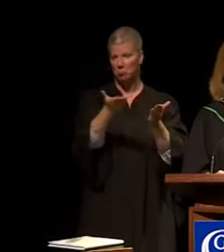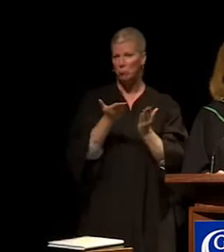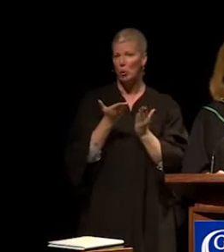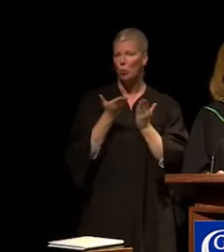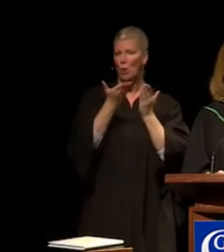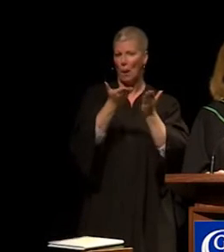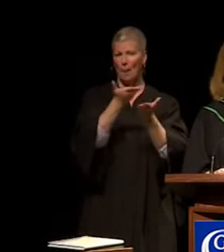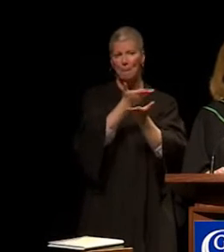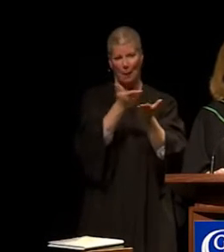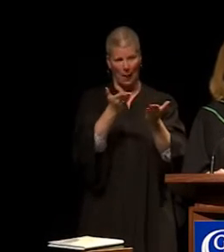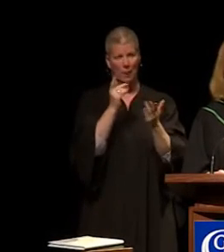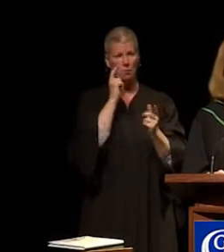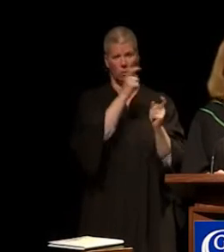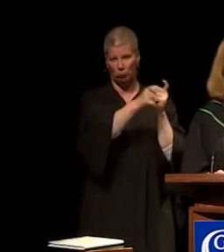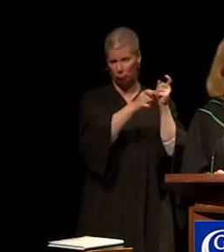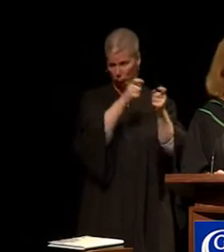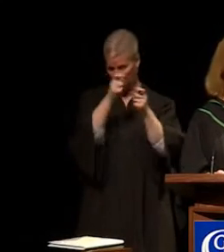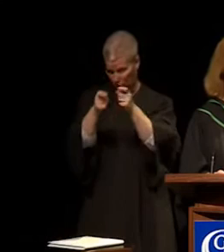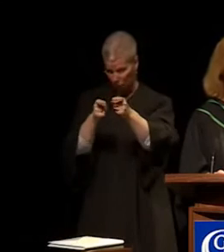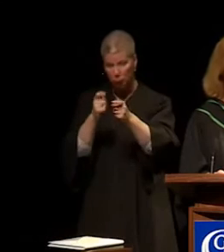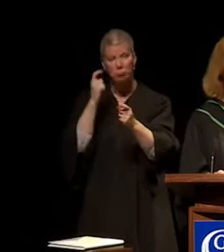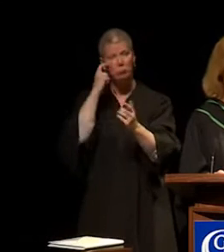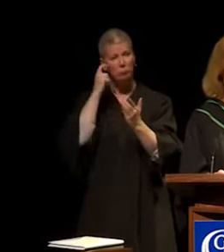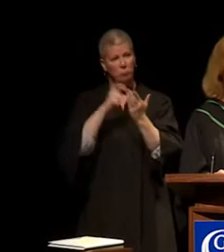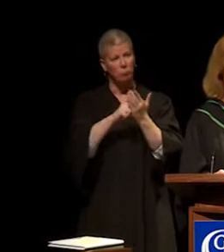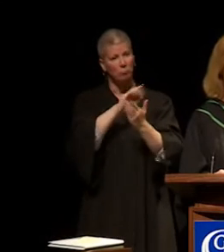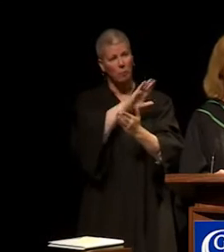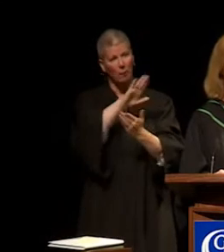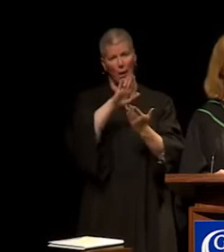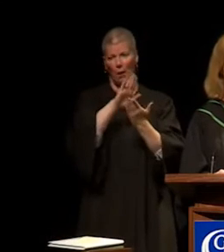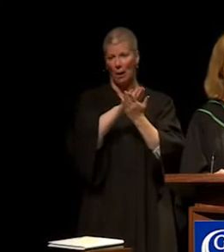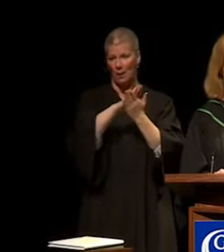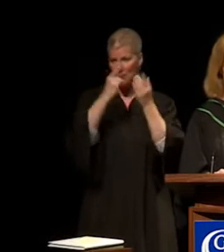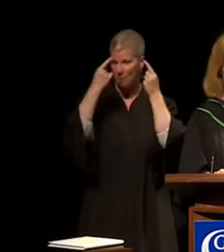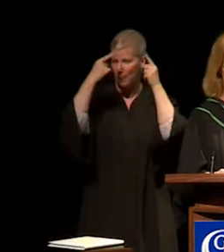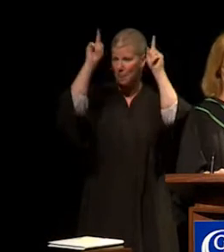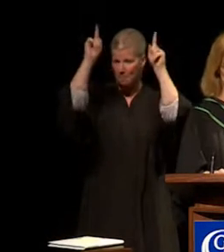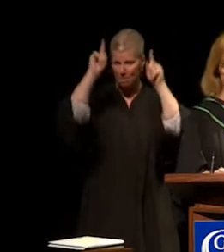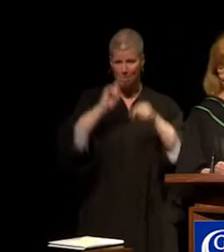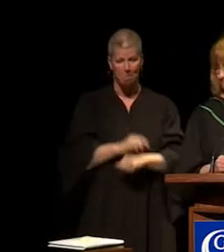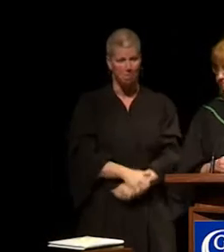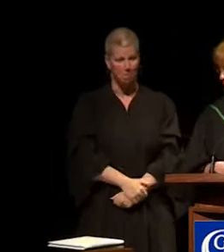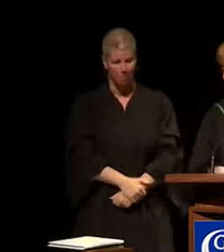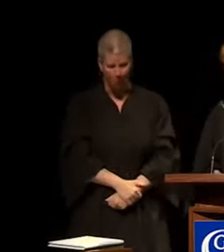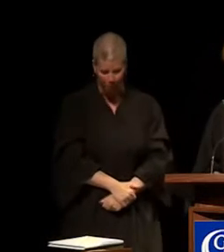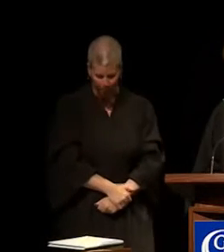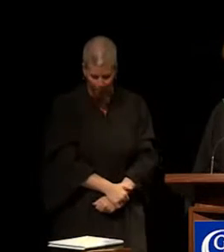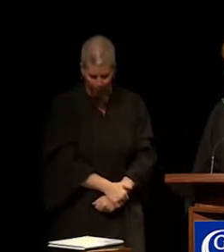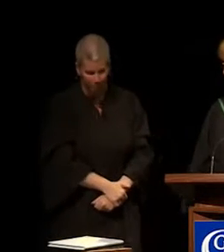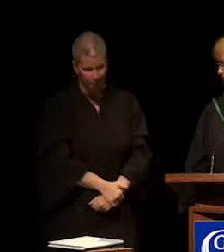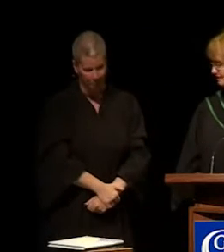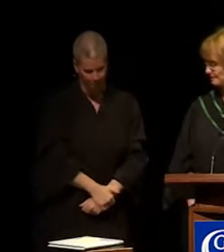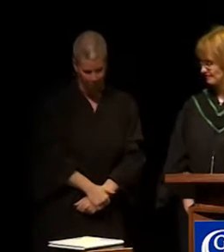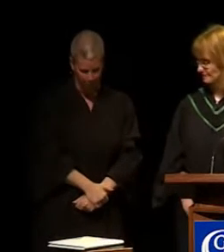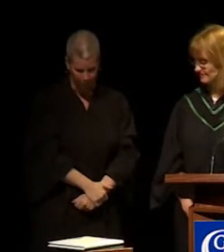awarded their credentials in recognition of their academic accomplishments.